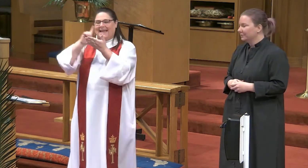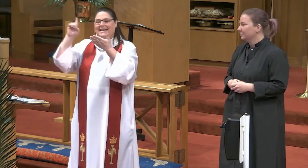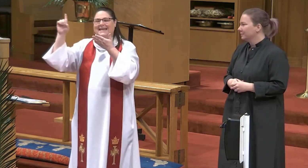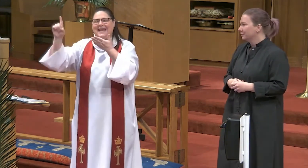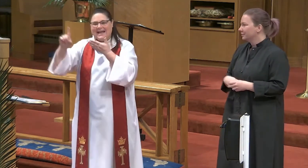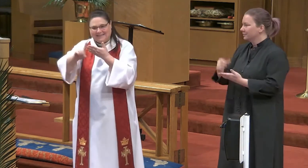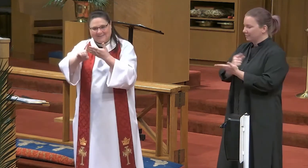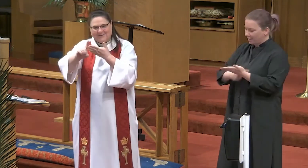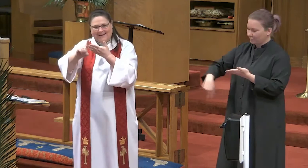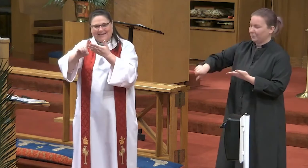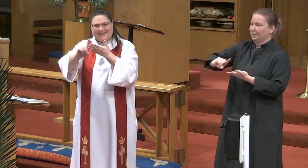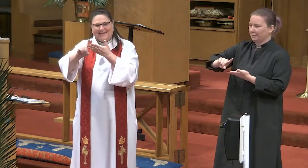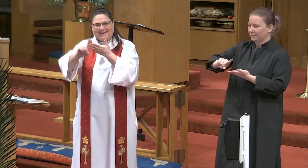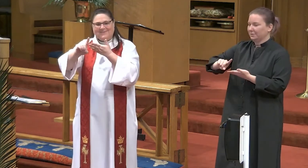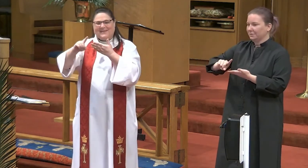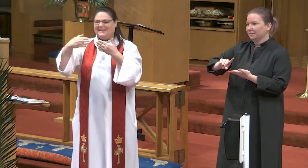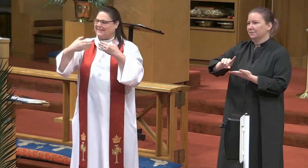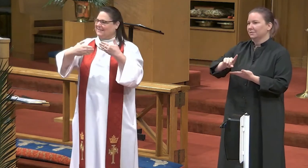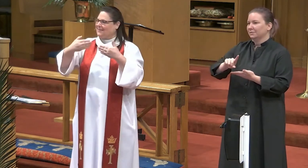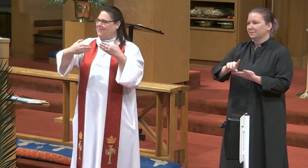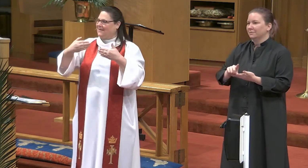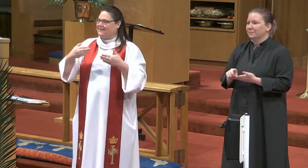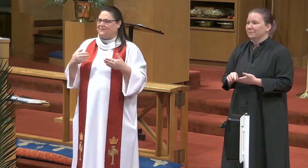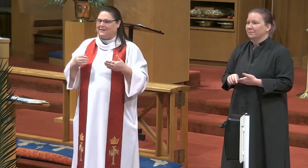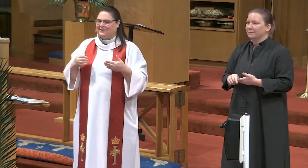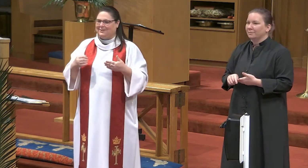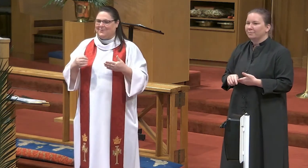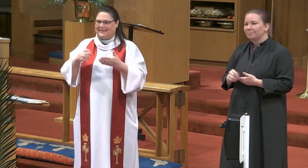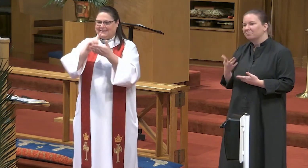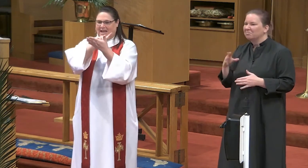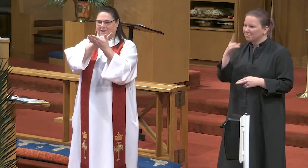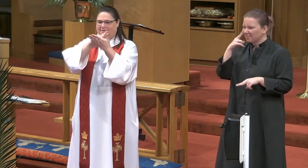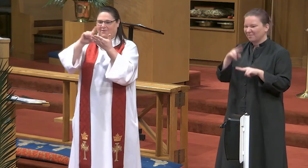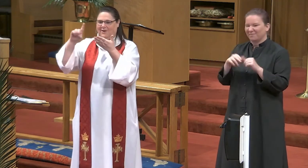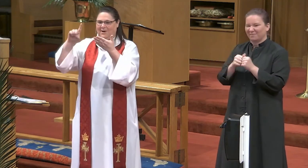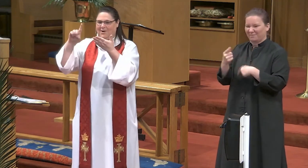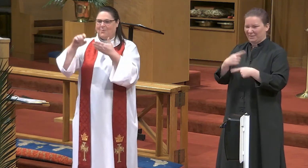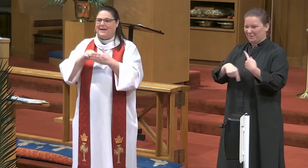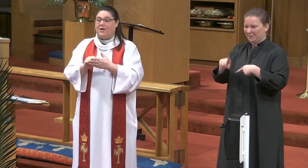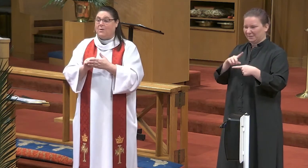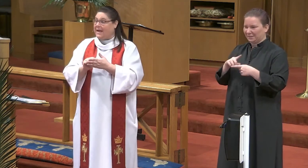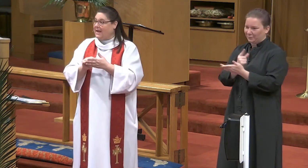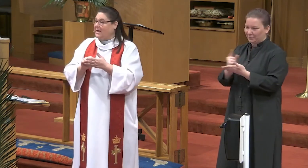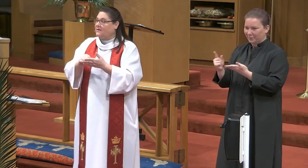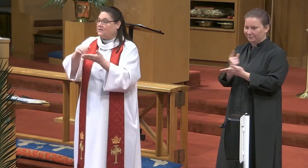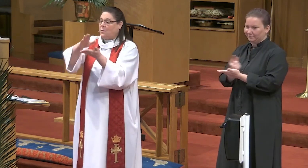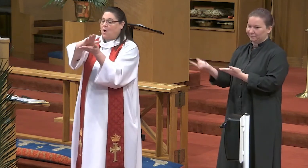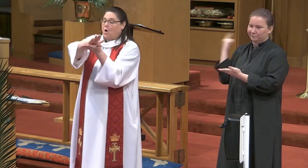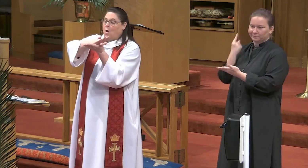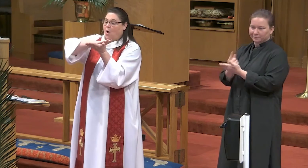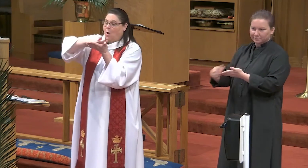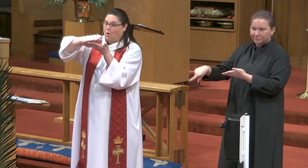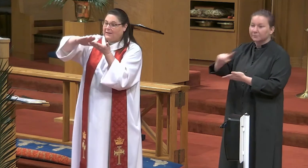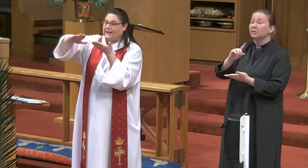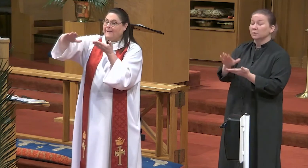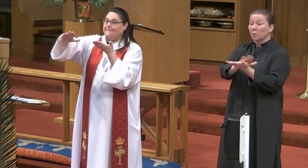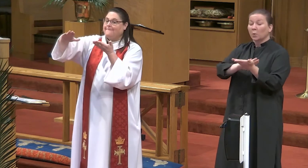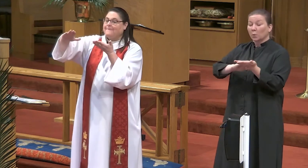services. Next week. That's a little something that's fun to do with the sign for week, okay? So,